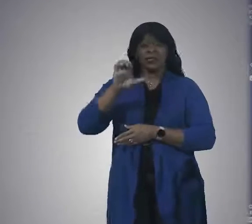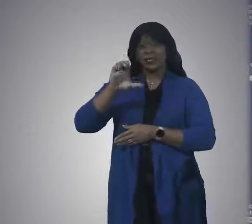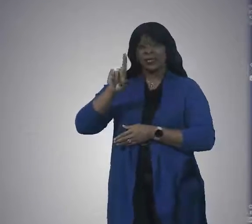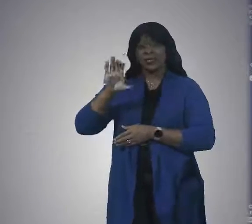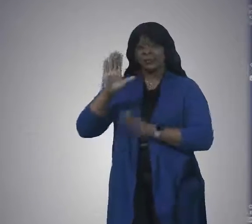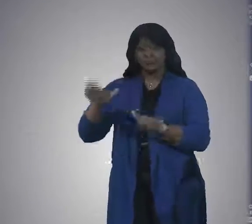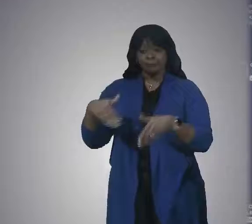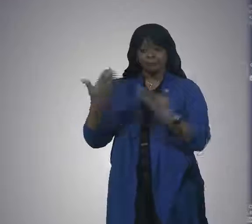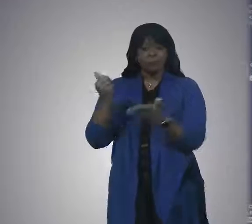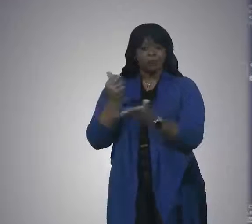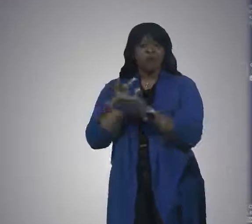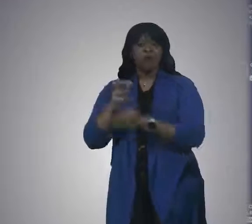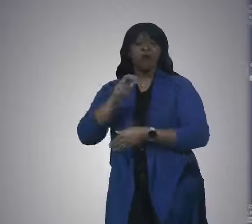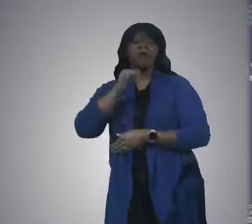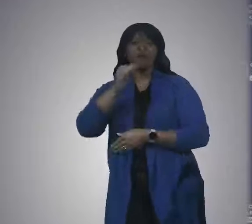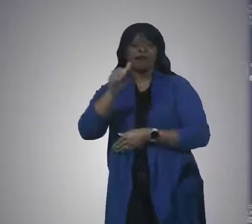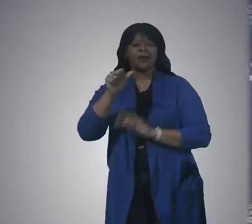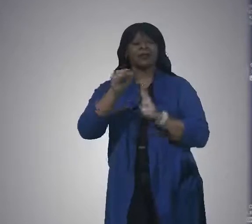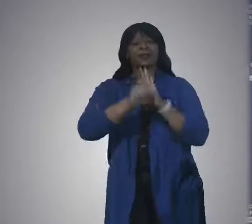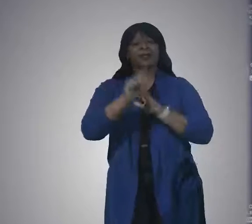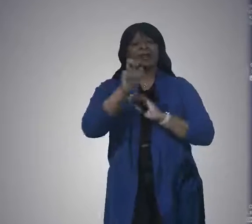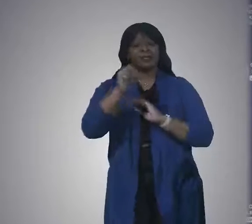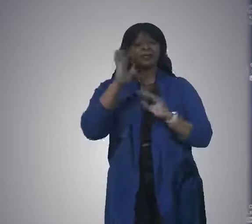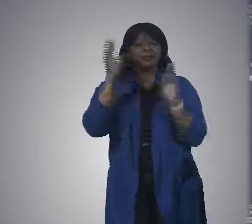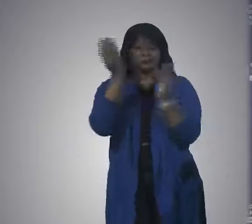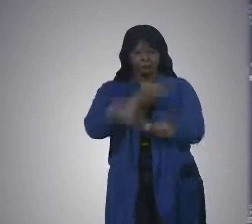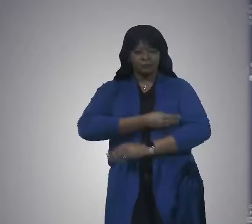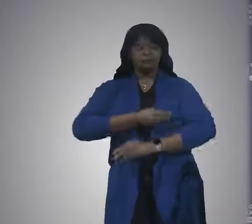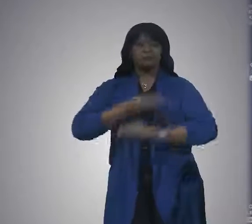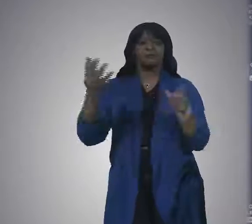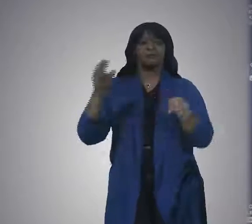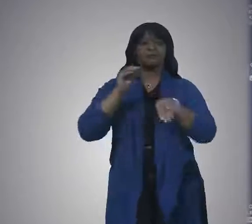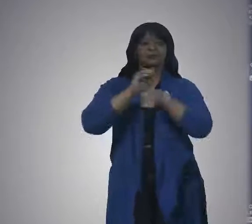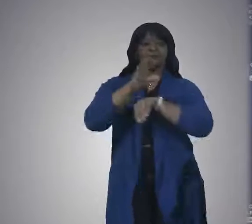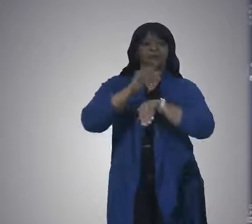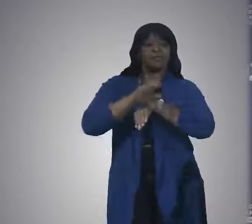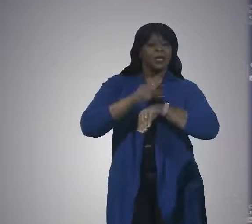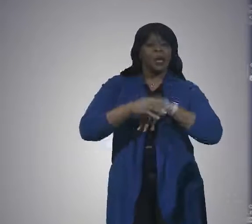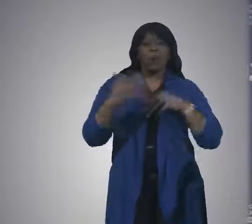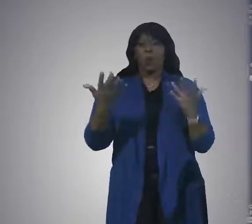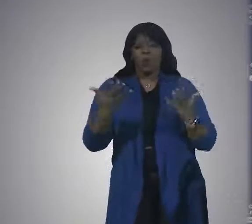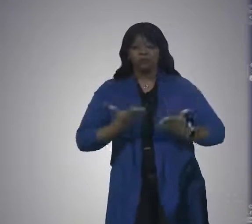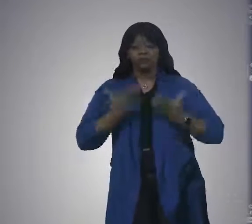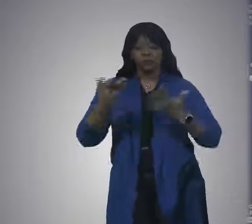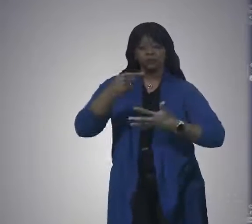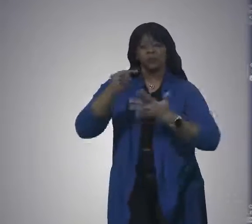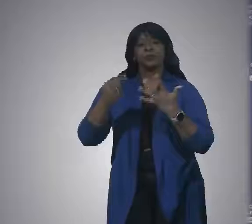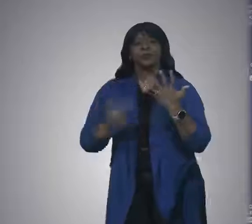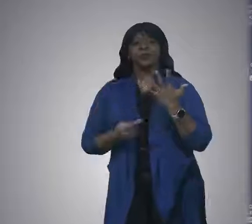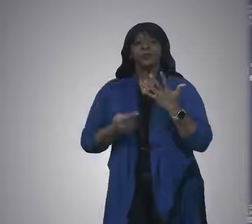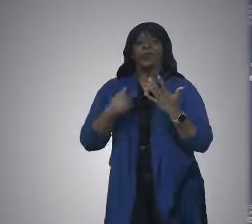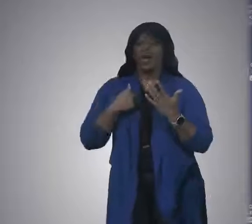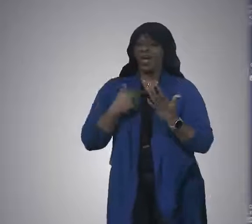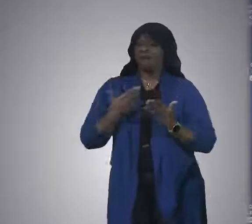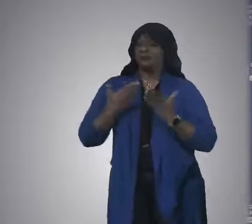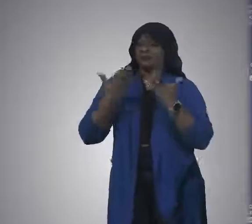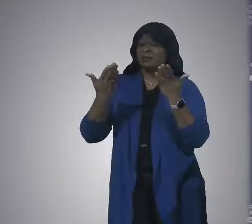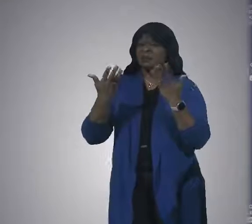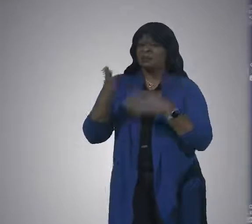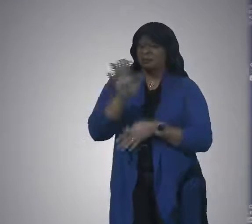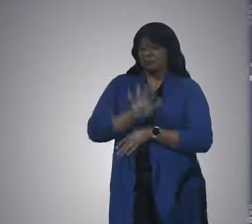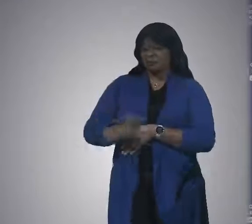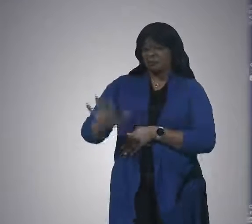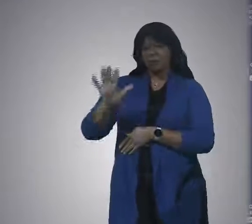a recommendation, then the state of Tennessee will give us guidance based on that recommendation. So I would suggest that by